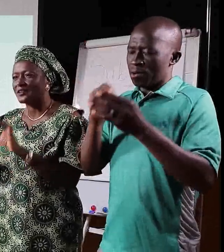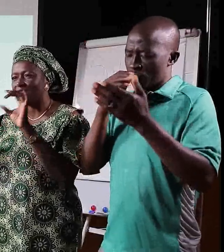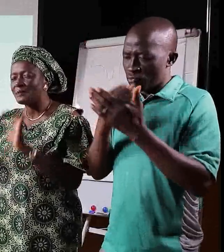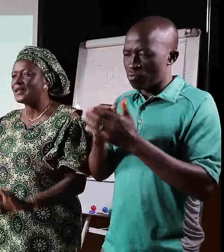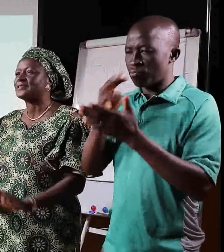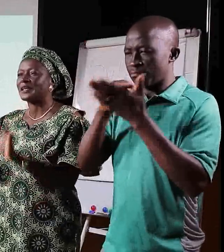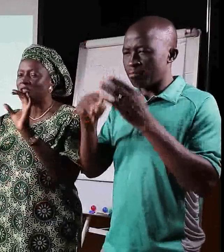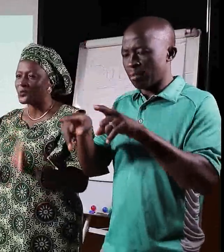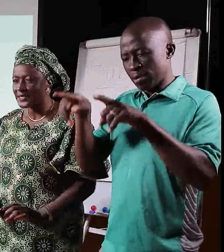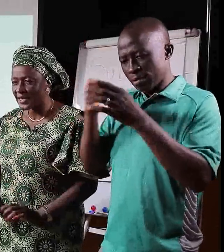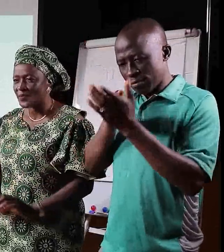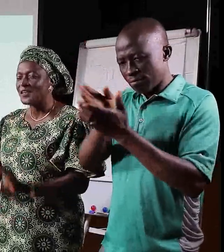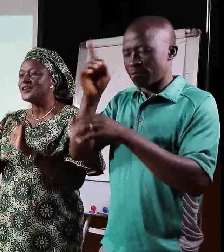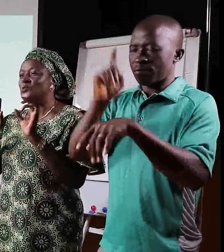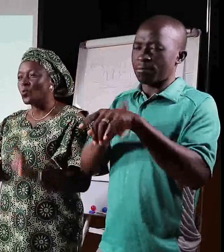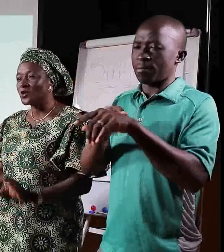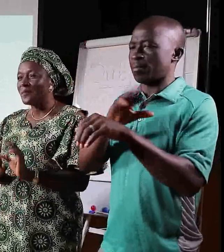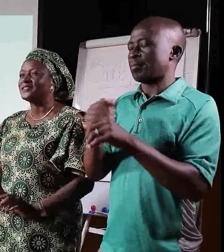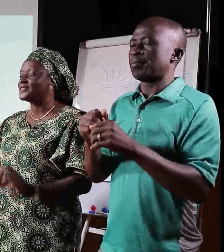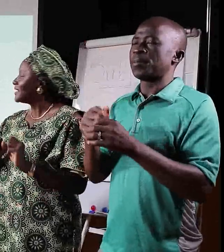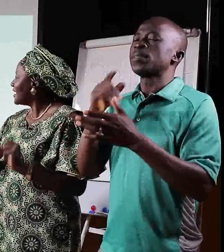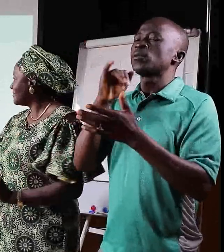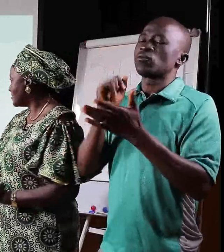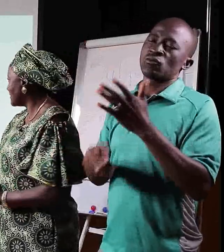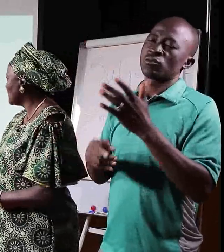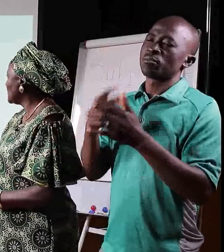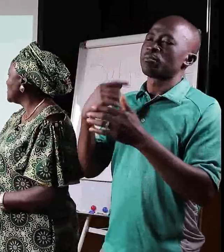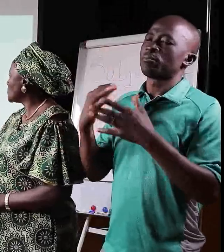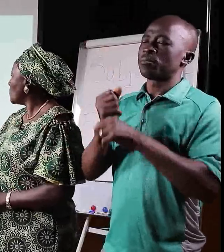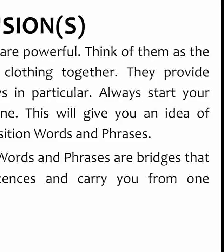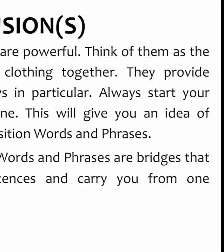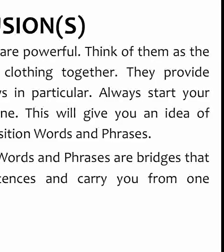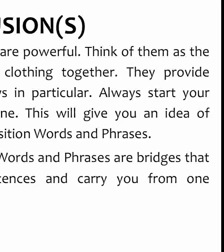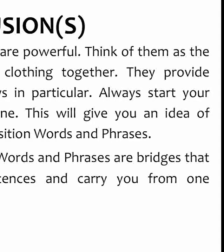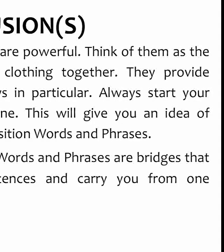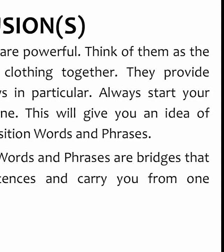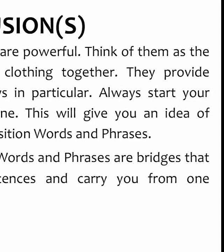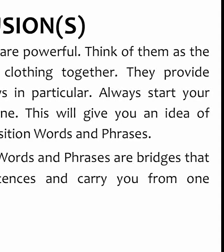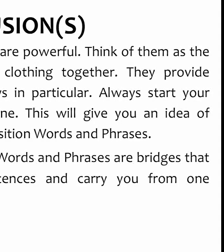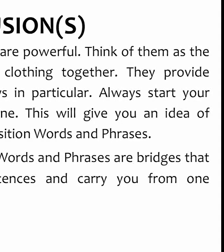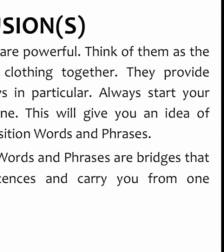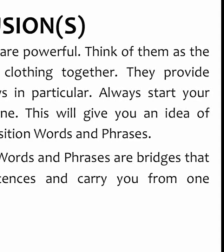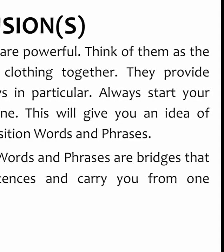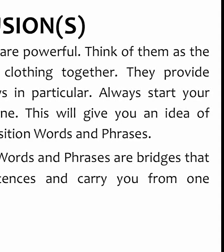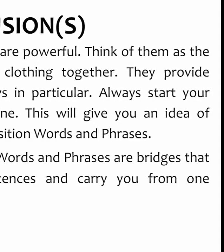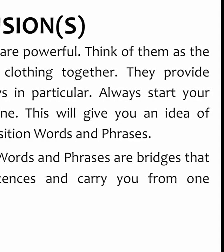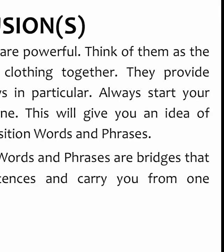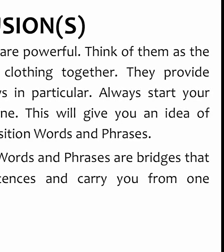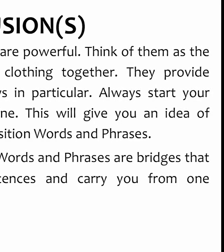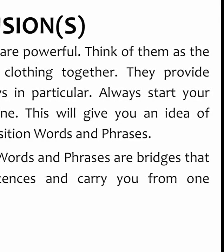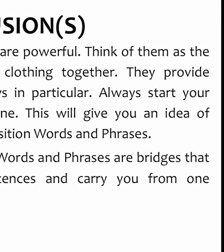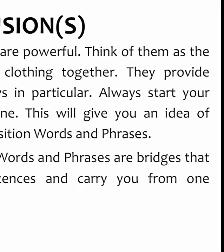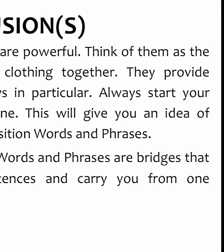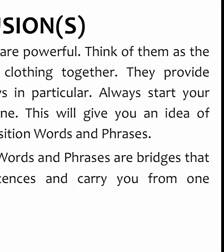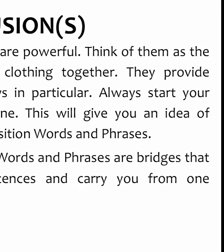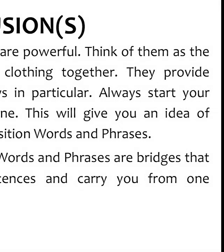together at the right place and at the right time is what makes it healthy. So this will give you an idea of where you need